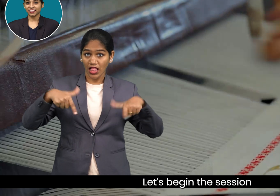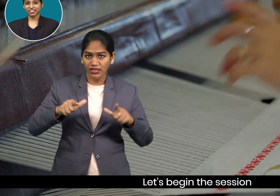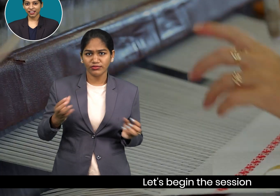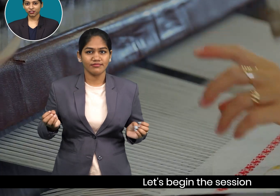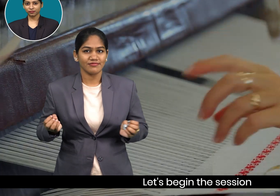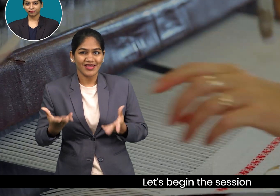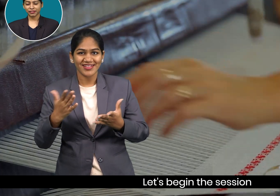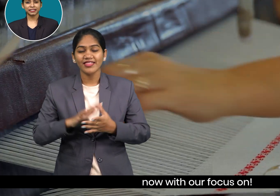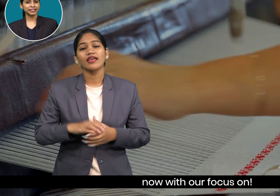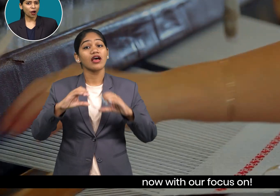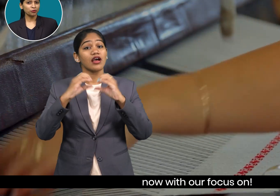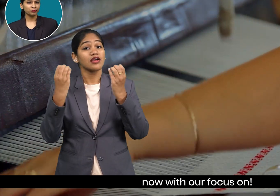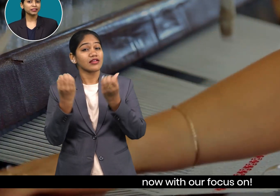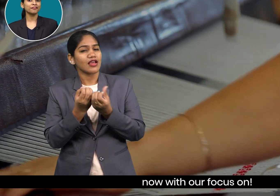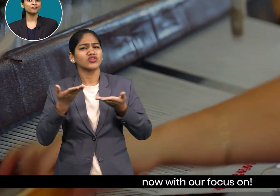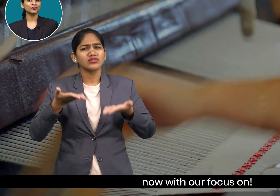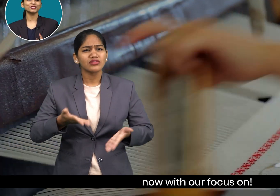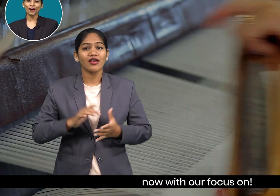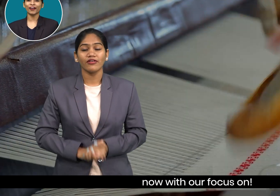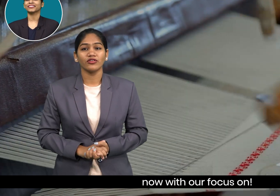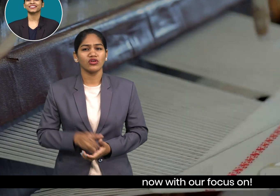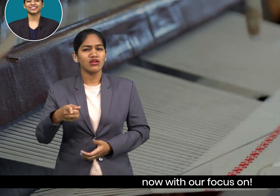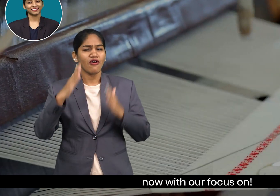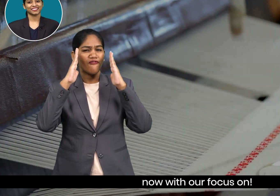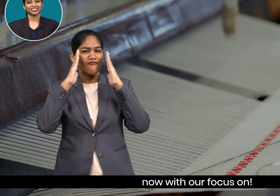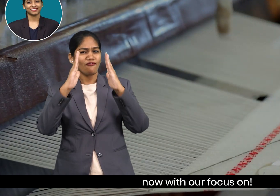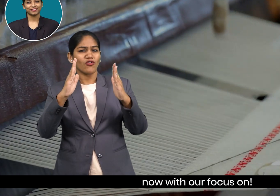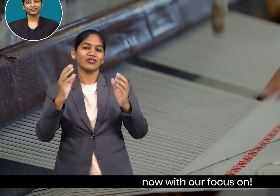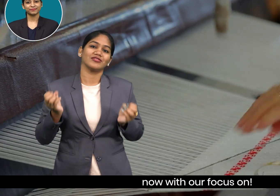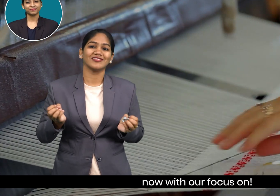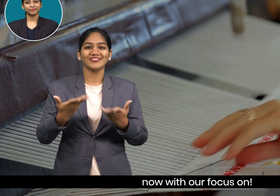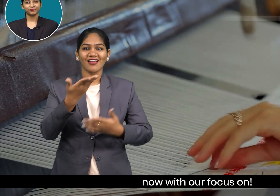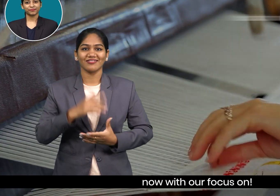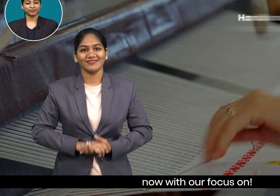Let's begin the session now with our focus on